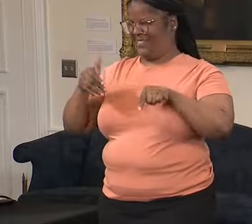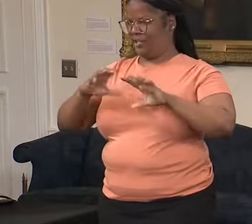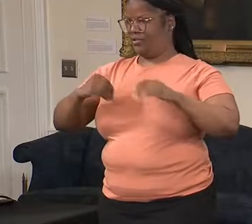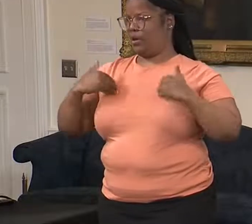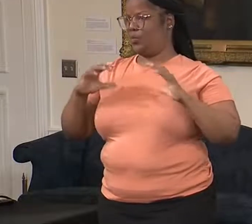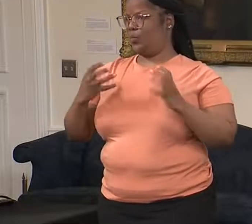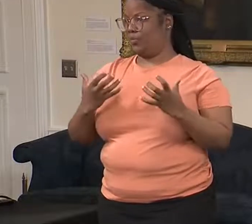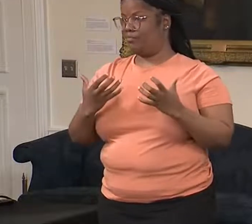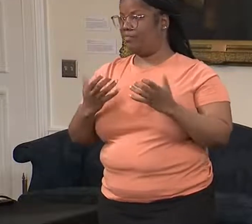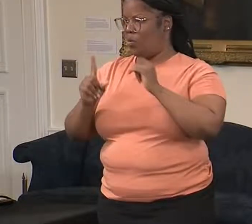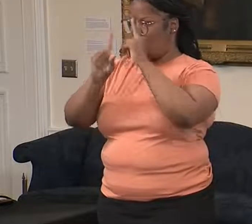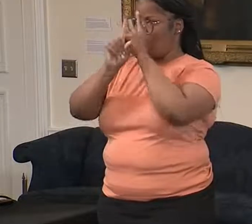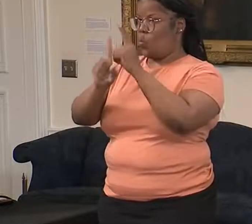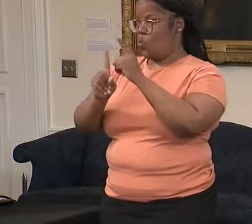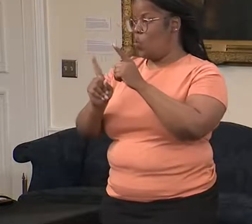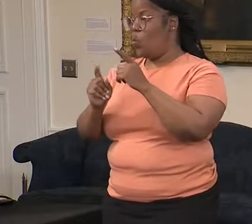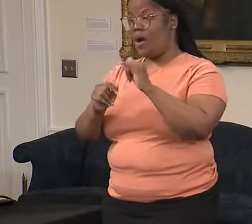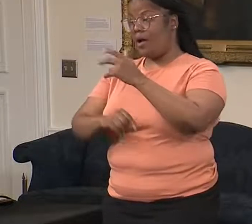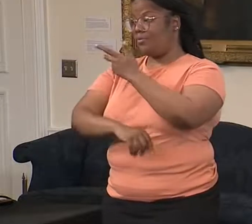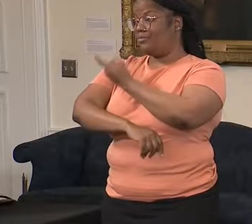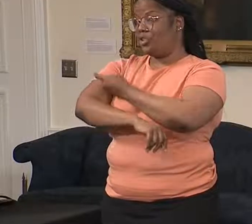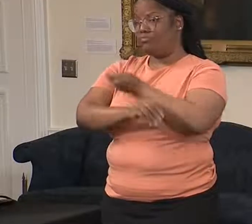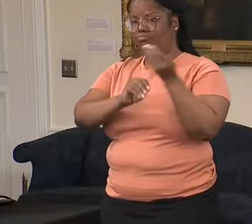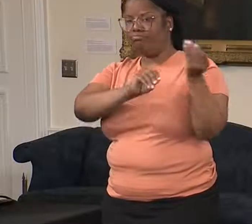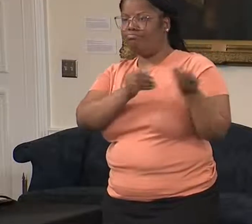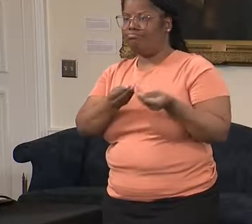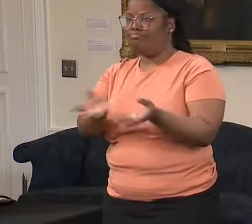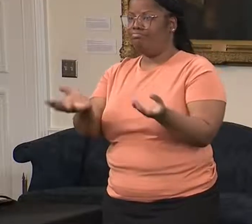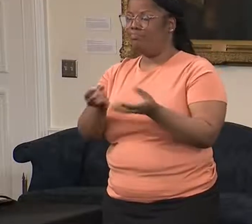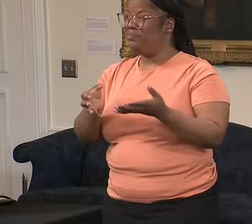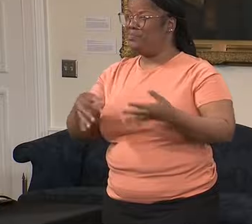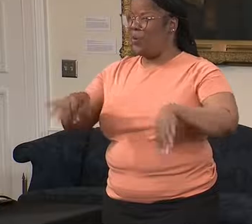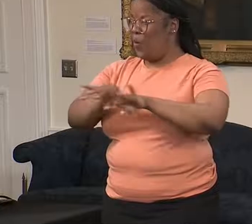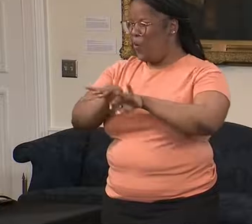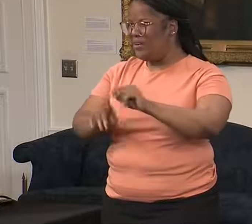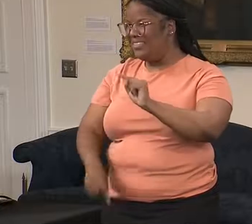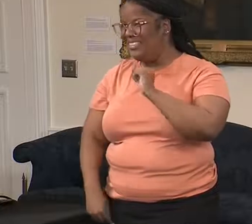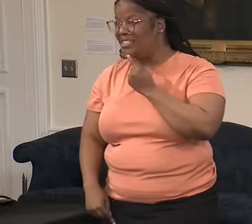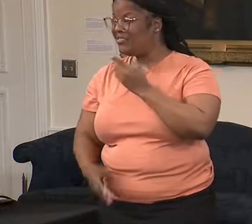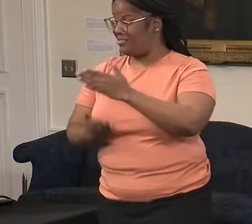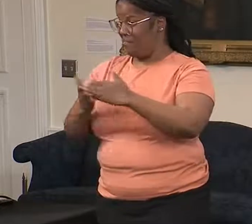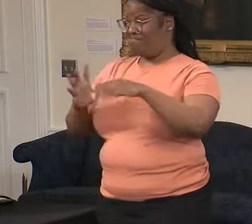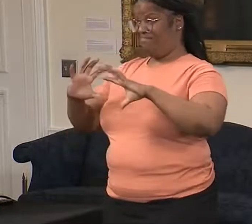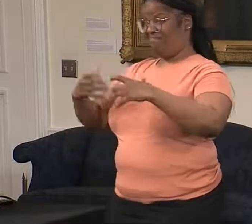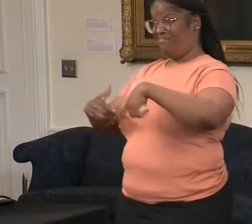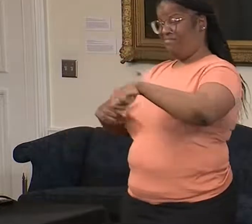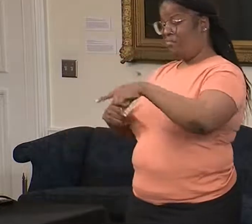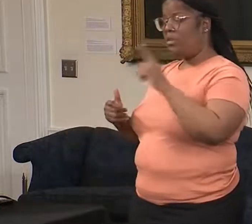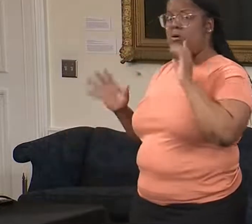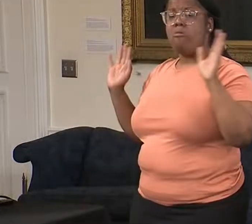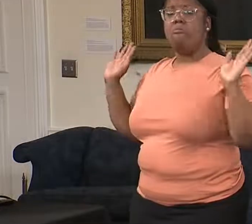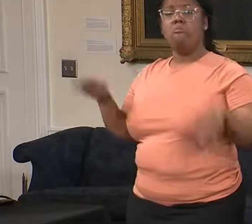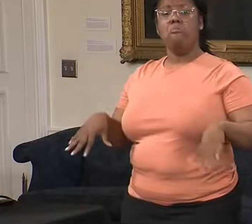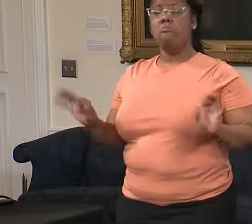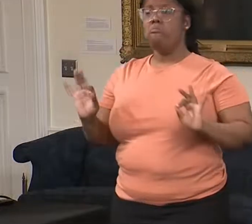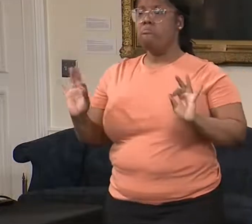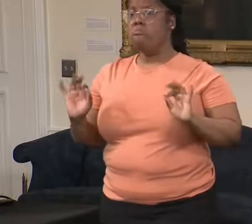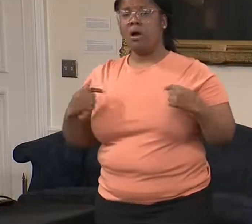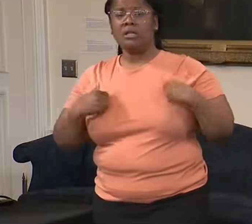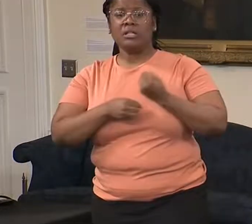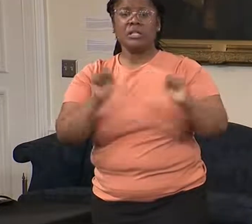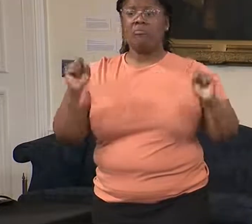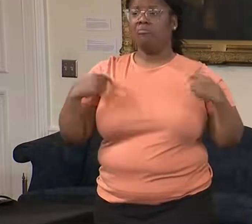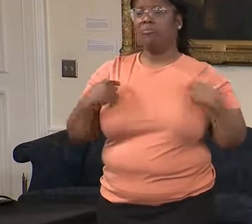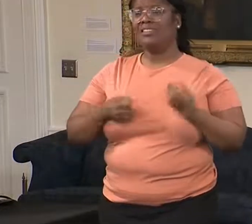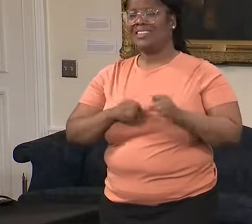a goal, and we want to make sure that people take it seriously. Some younger people sometimes felt that they were bulletproof or they didn't have to worry about it.